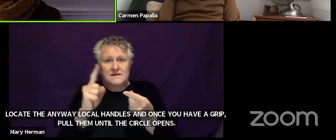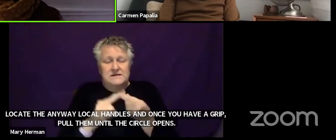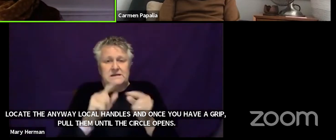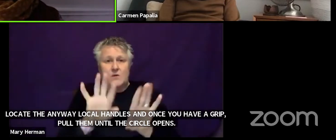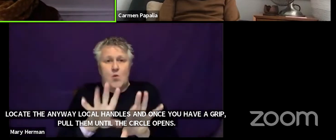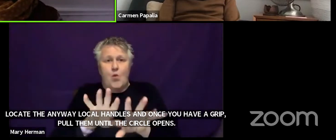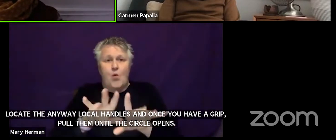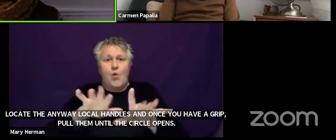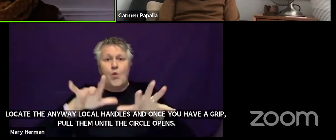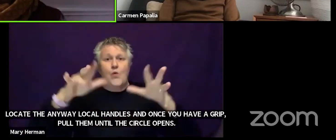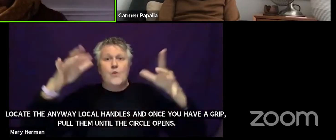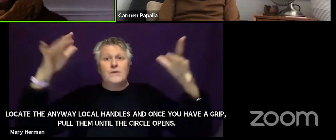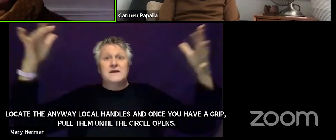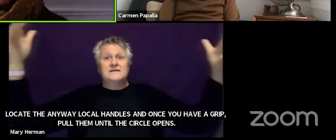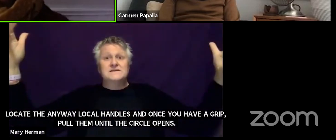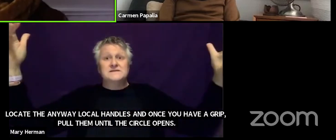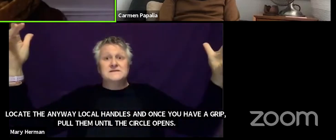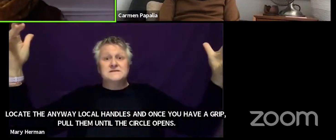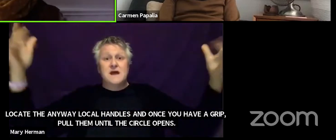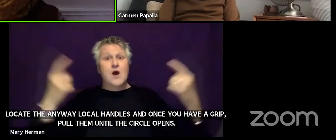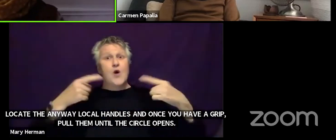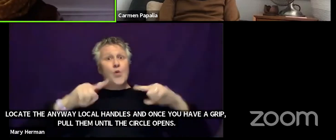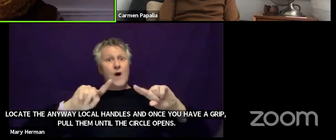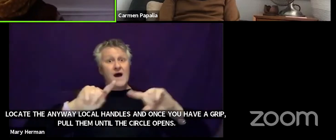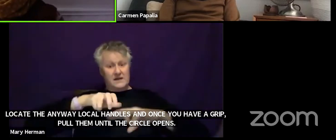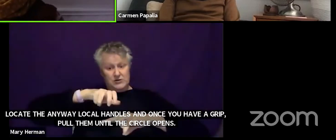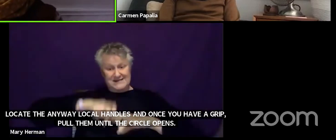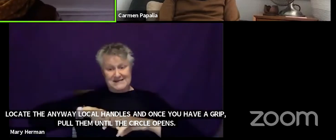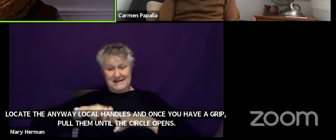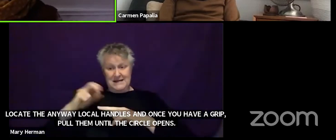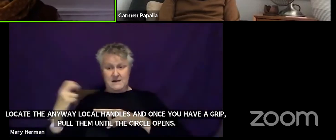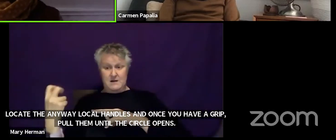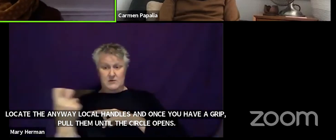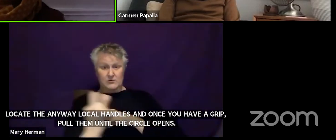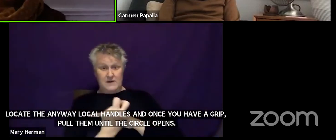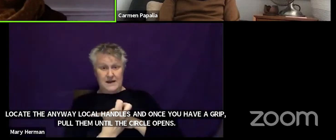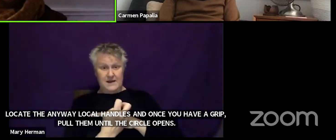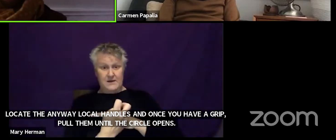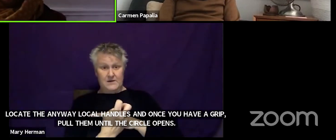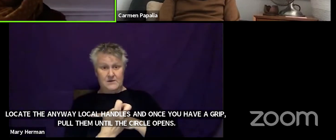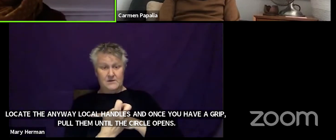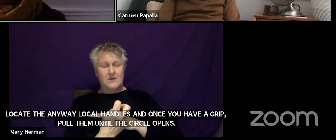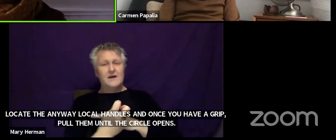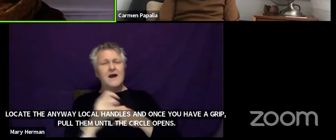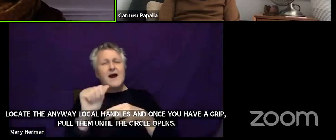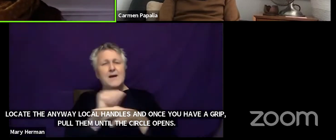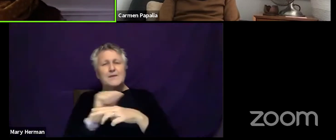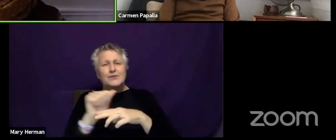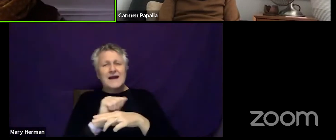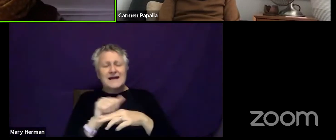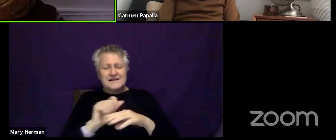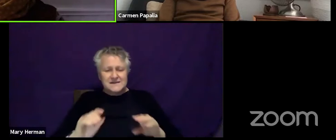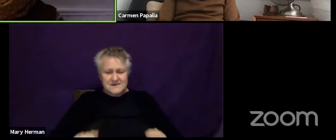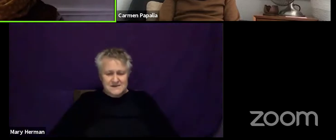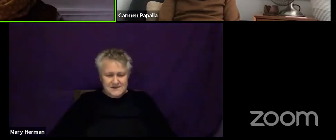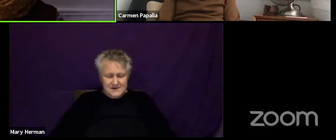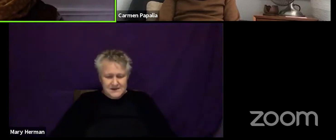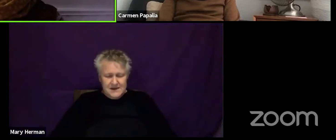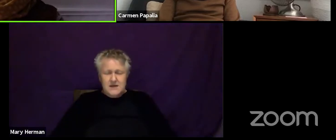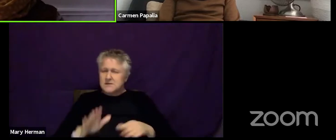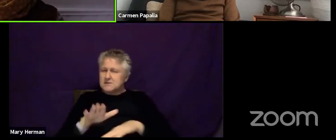While seated on the ground, practice sending up a wave to the other side of the circle by slowly lifting